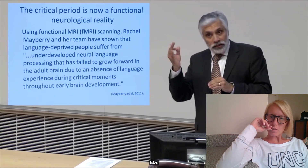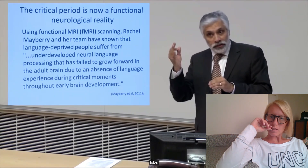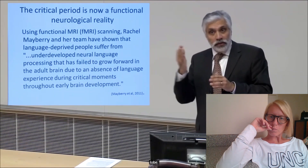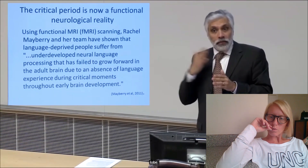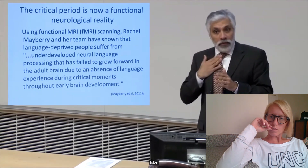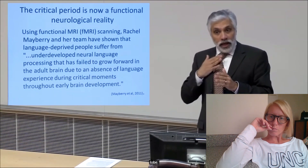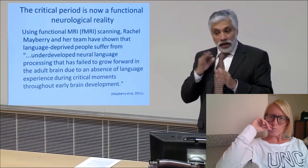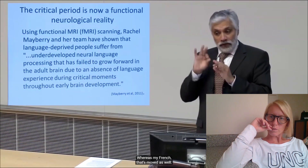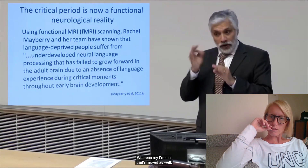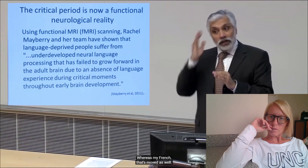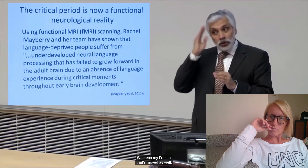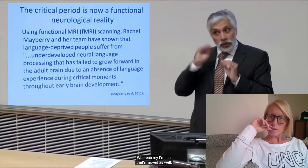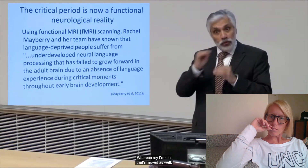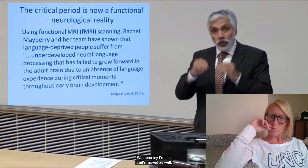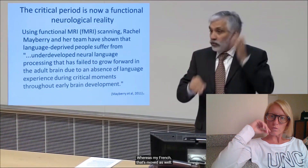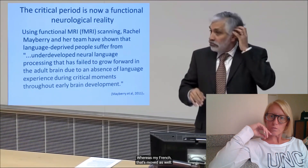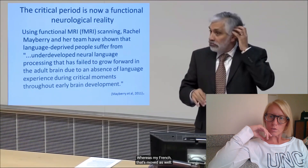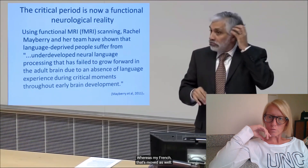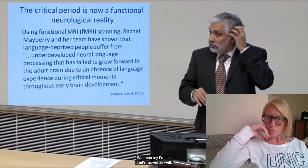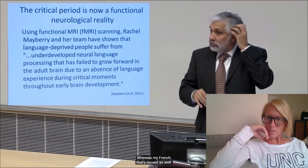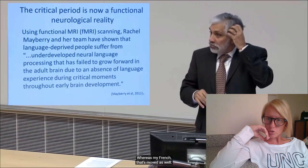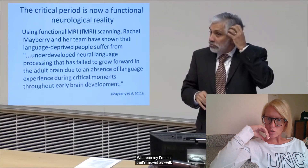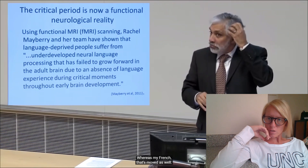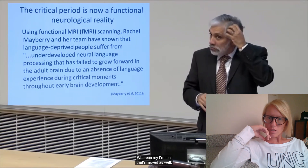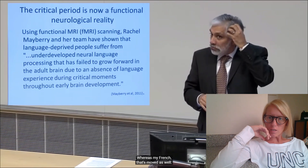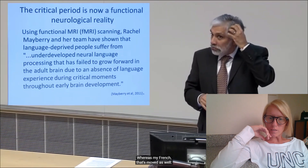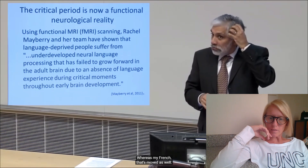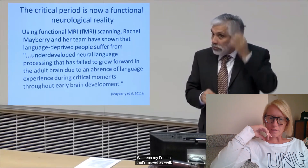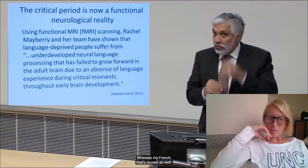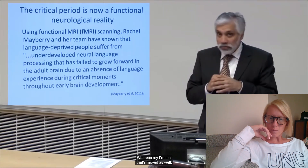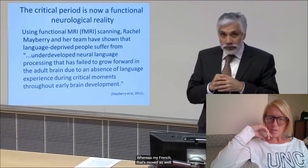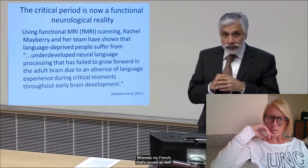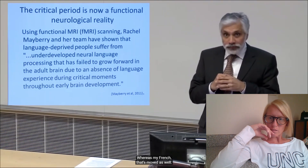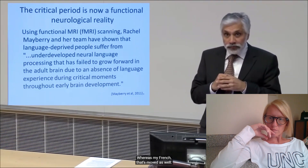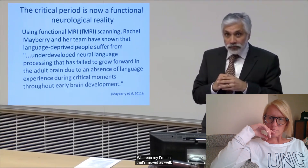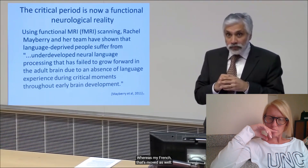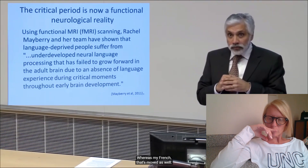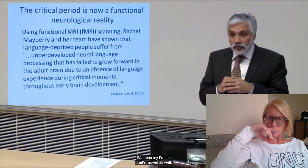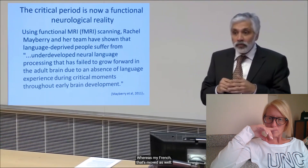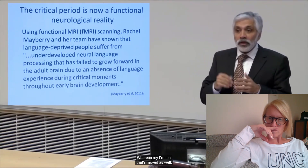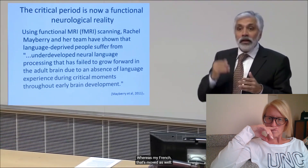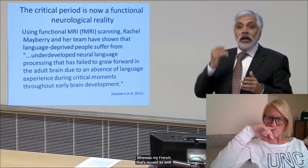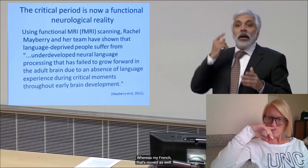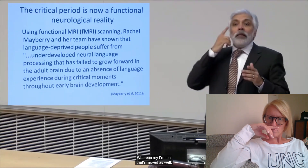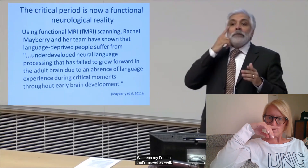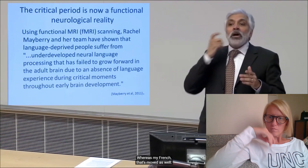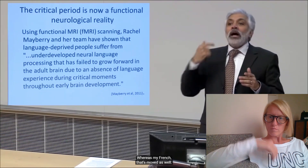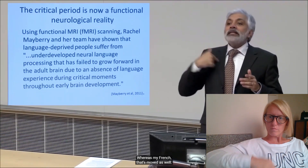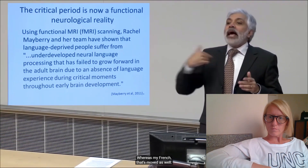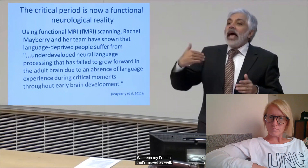temporal lobe, whereas my French, that's moved as well.